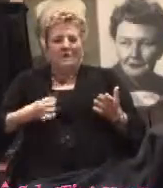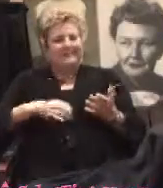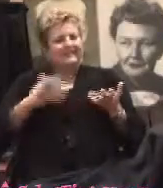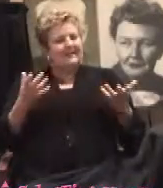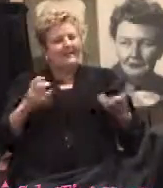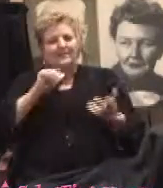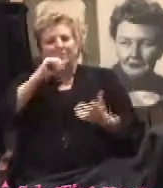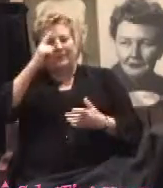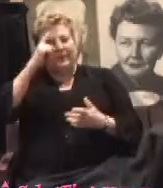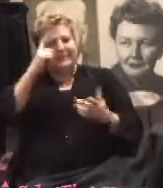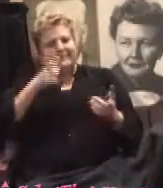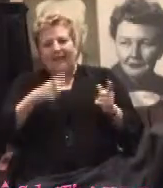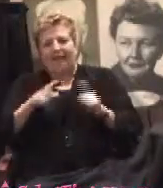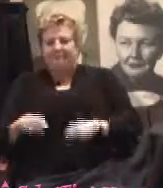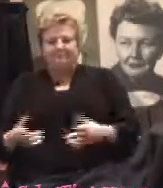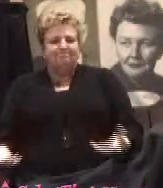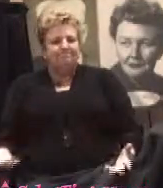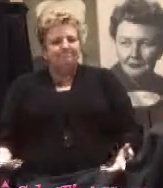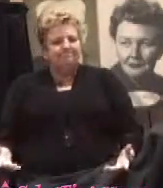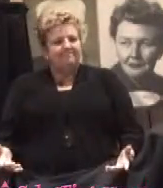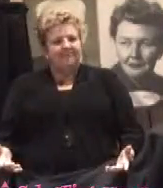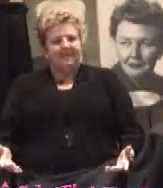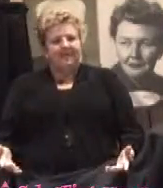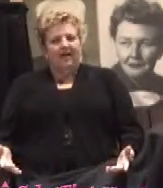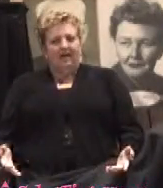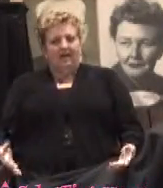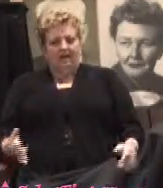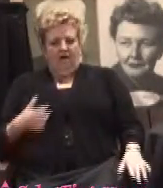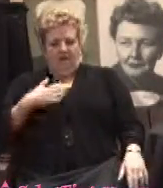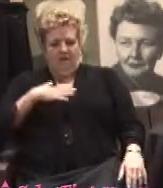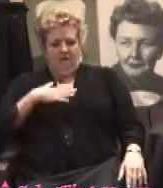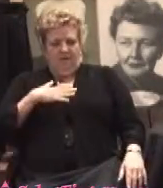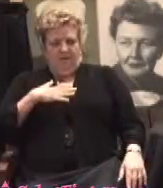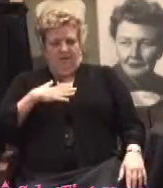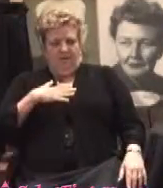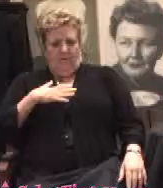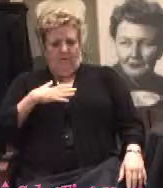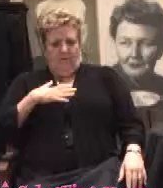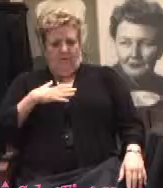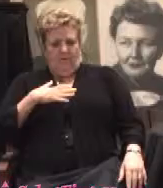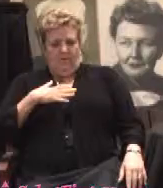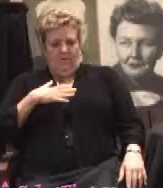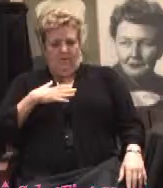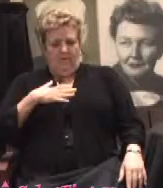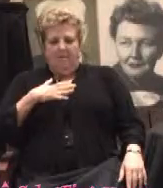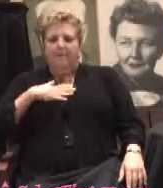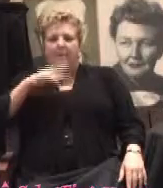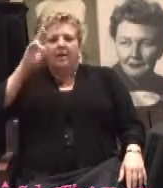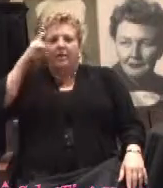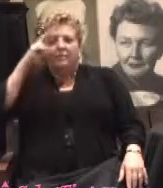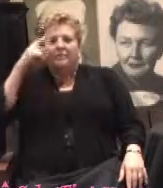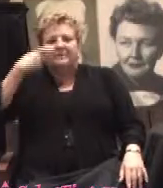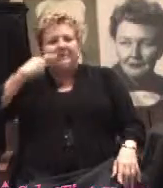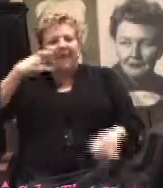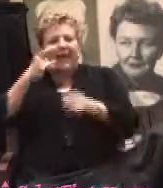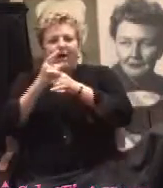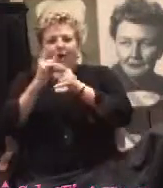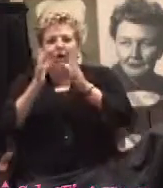I paused for a second and laughed and thought, Uncle Ed was just an alcoholic, just like Sandy. And it really